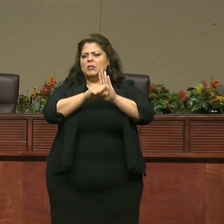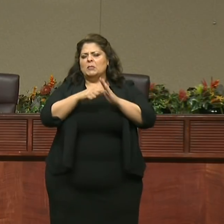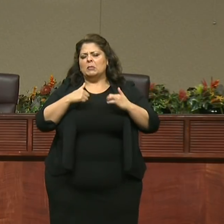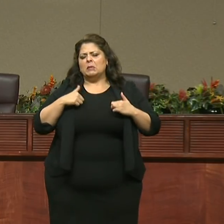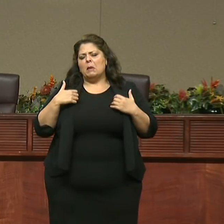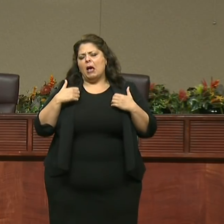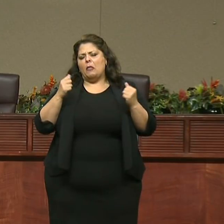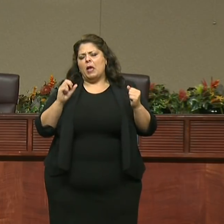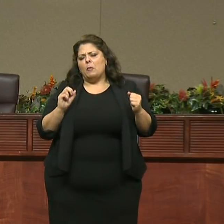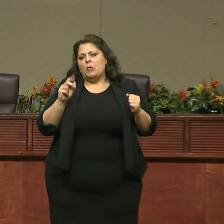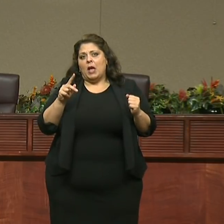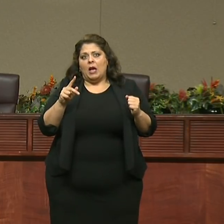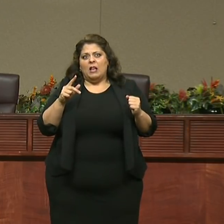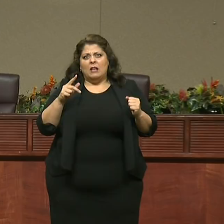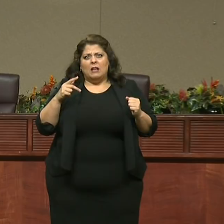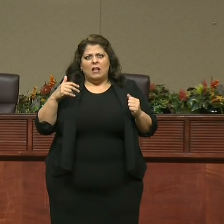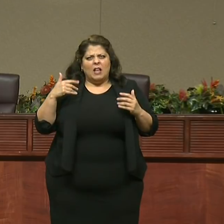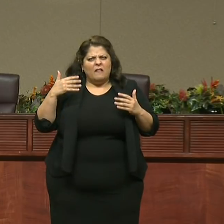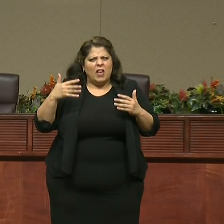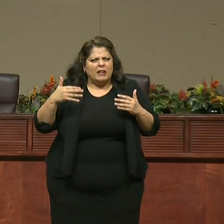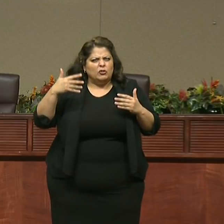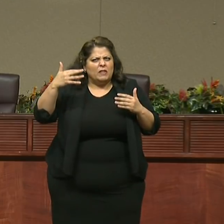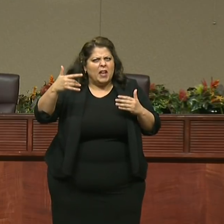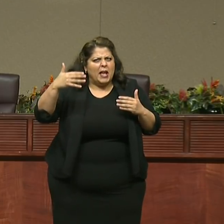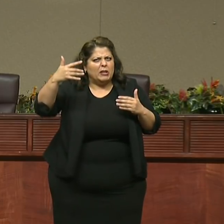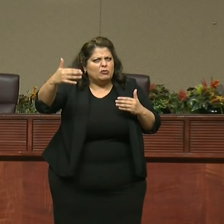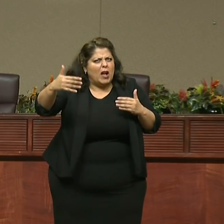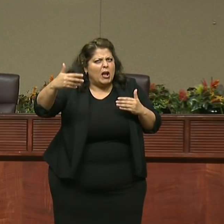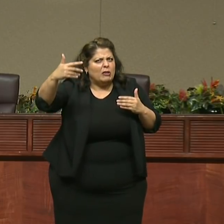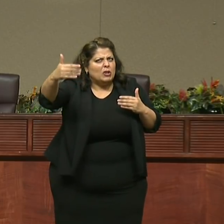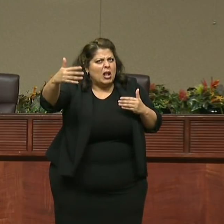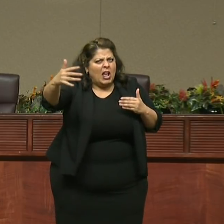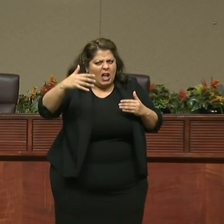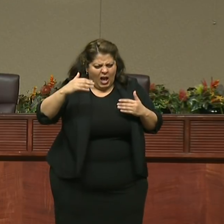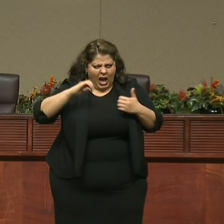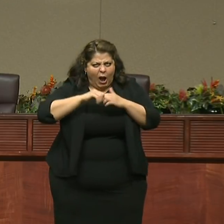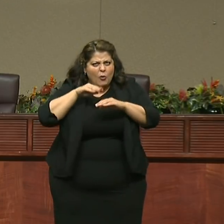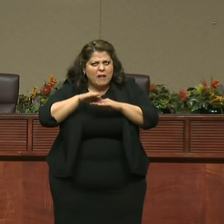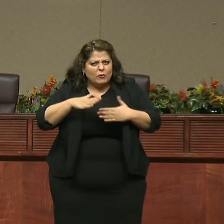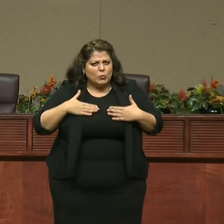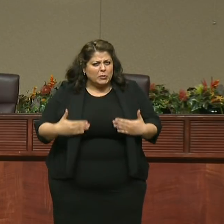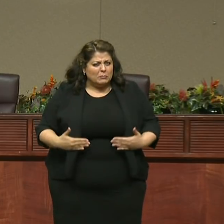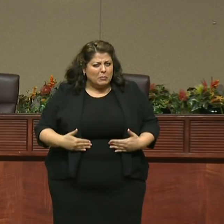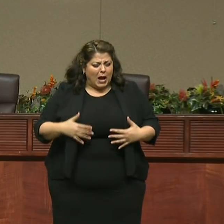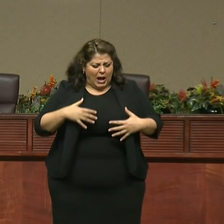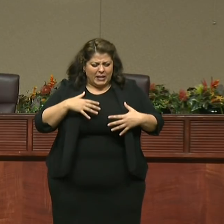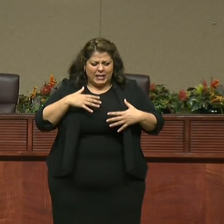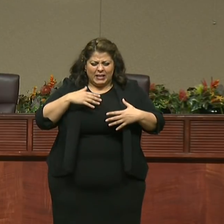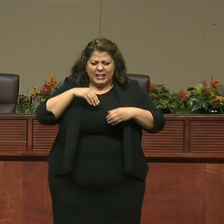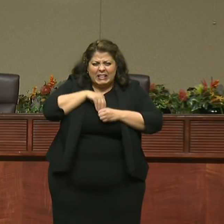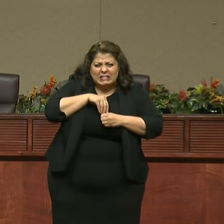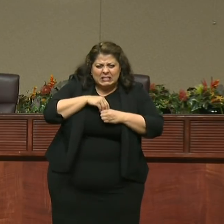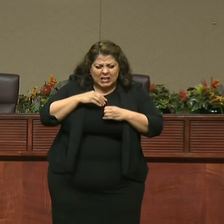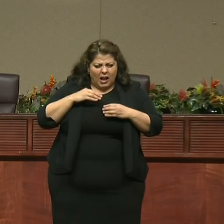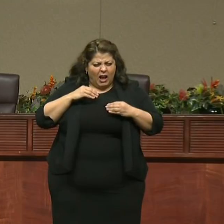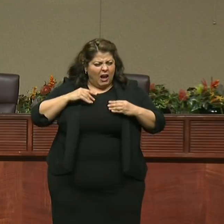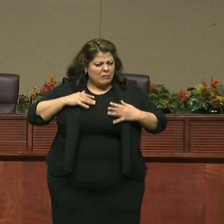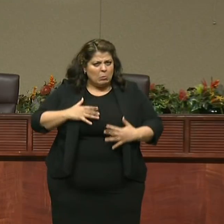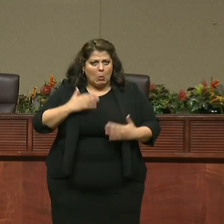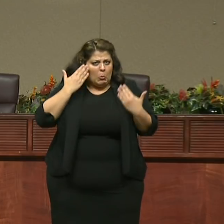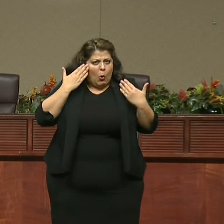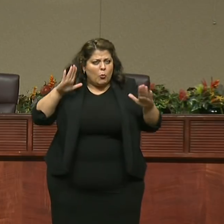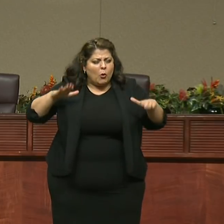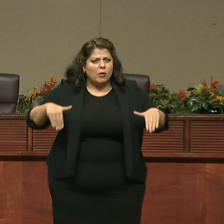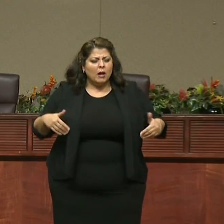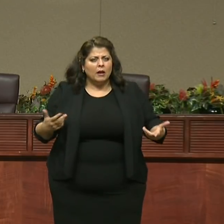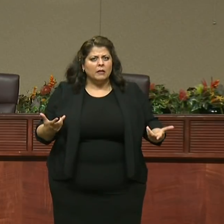okay, we don't know what this virus is doing long-term to their organs and their bodies. So if you think you're safe just because you aren't showing